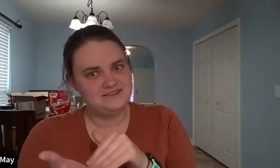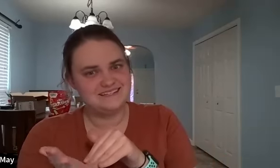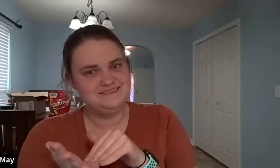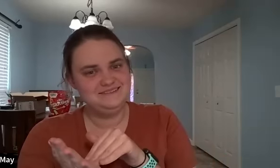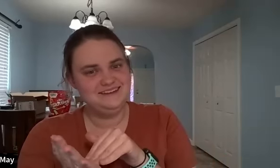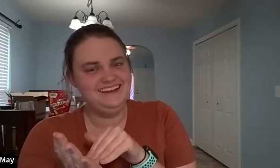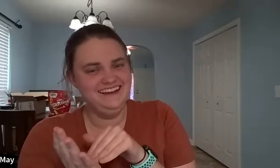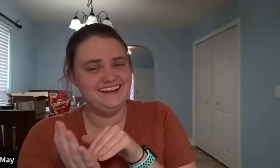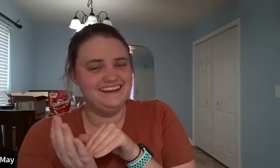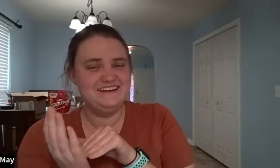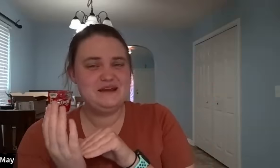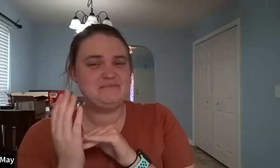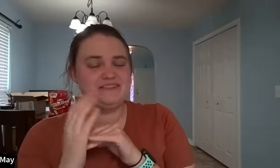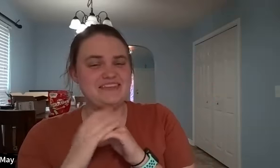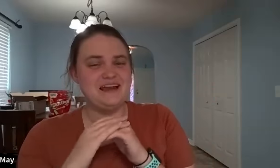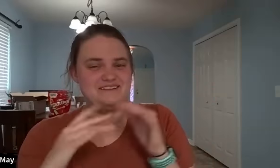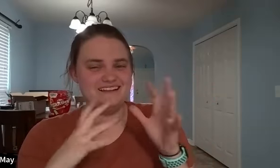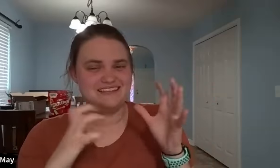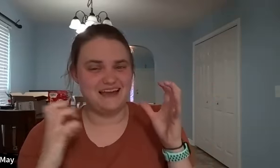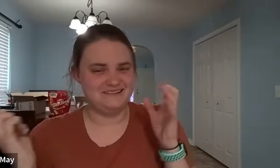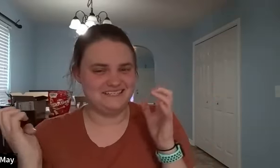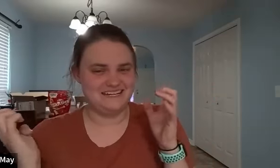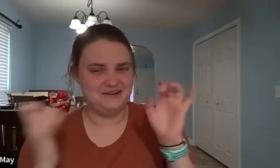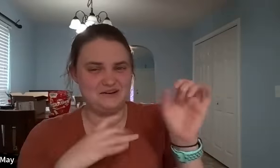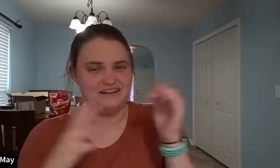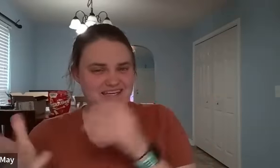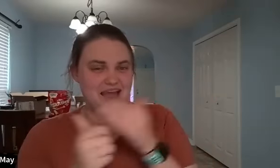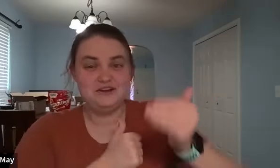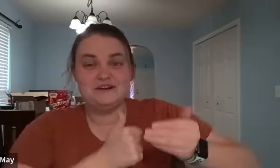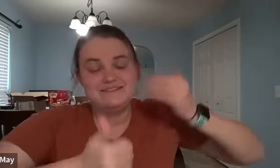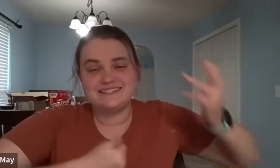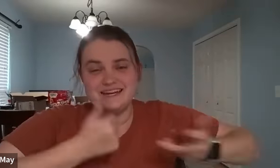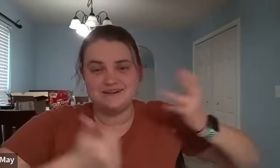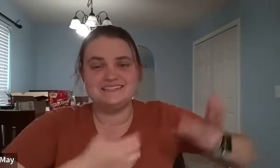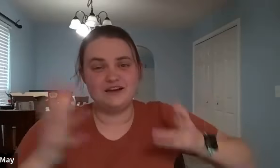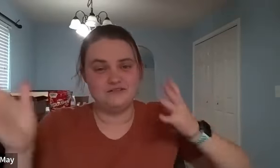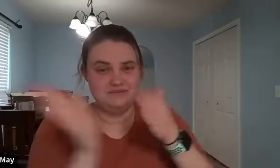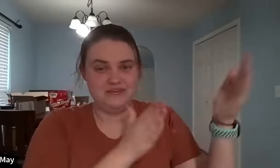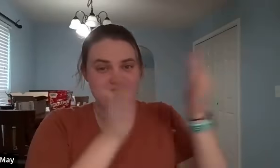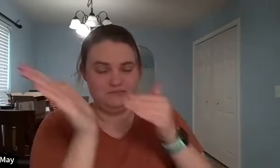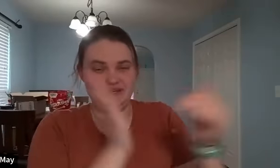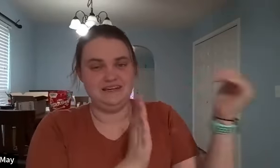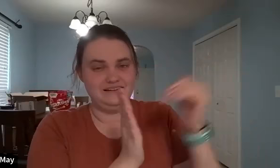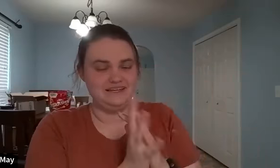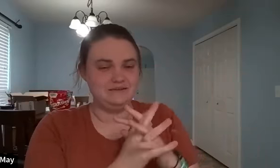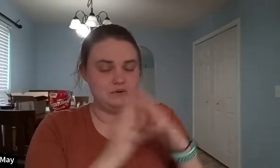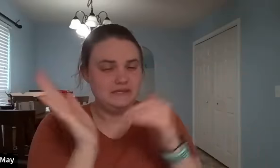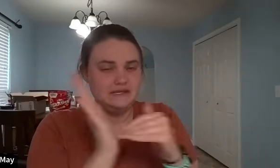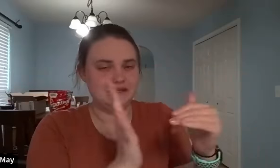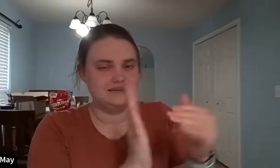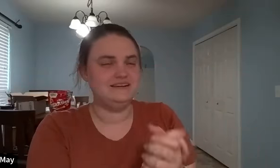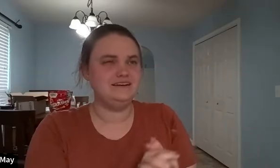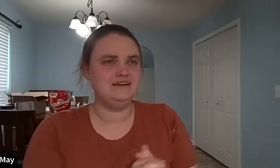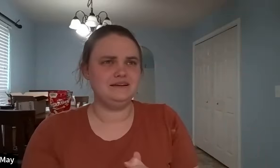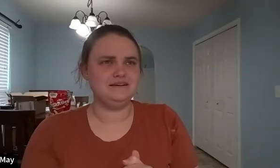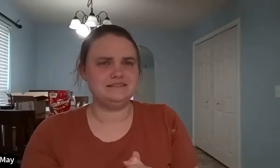8,000. But then I realized I couldn't even sign it myself, keeping it repeating it. Because